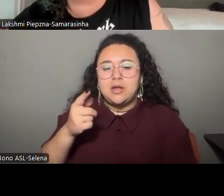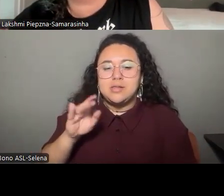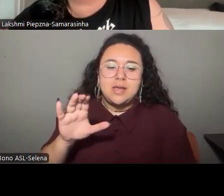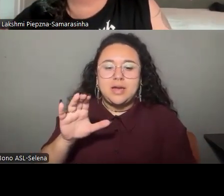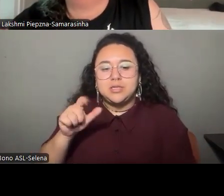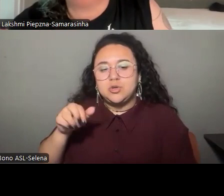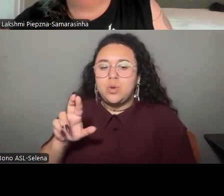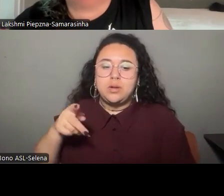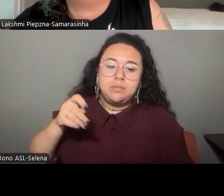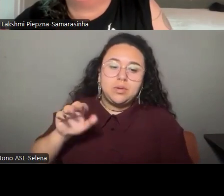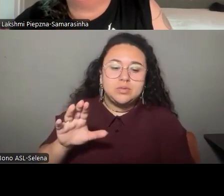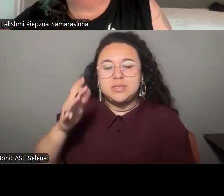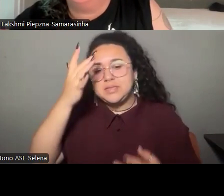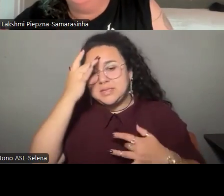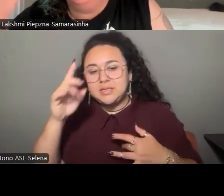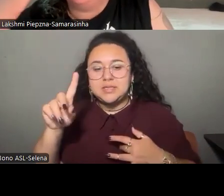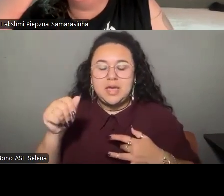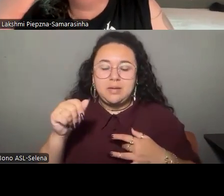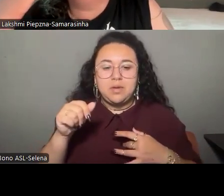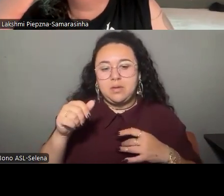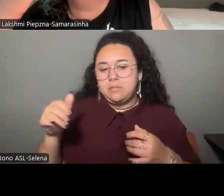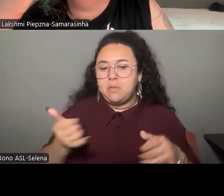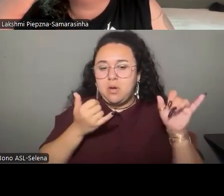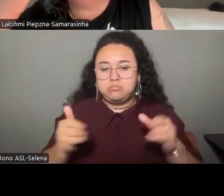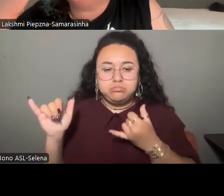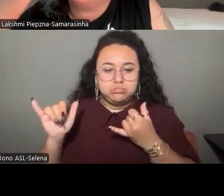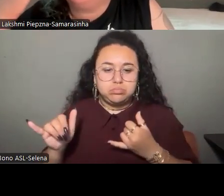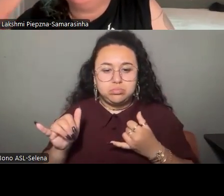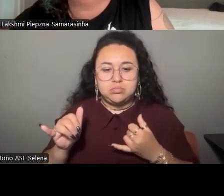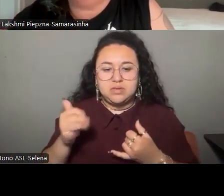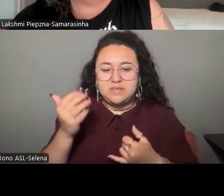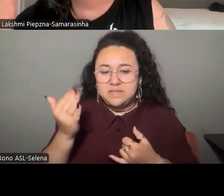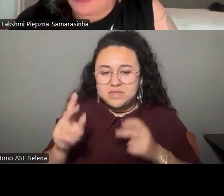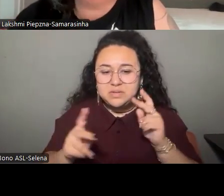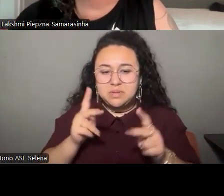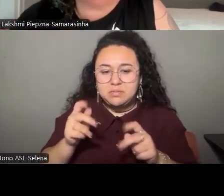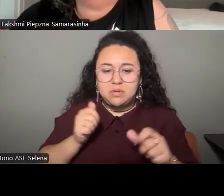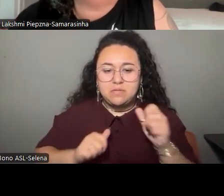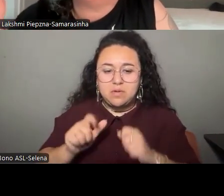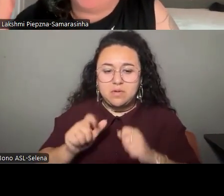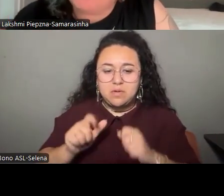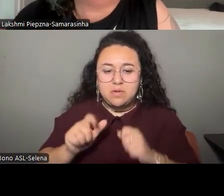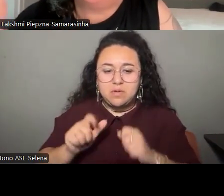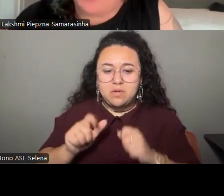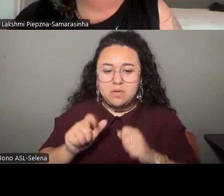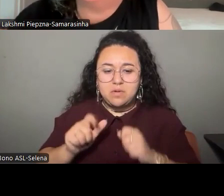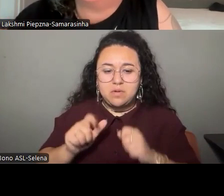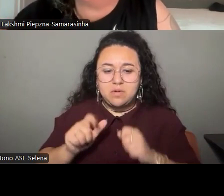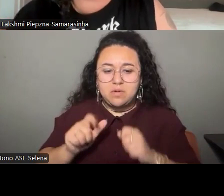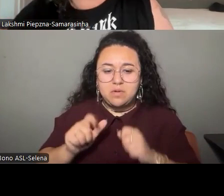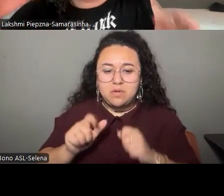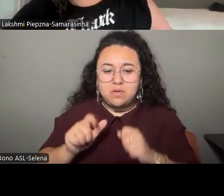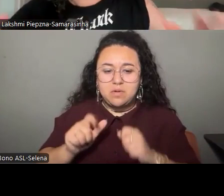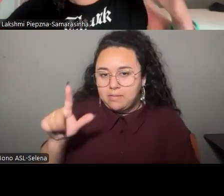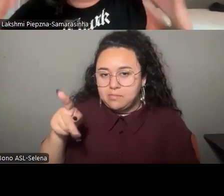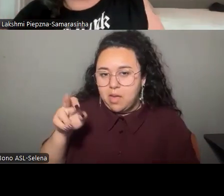God, like 15 people performing. Um, it's in 2014. It's at the library. It's at the Palmerston Library in Toronto